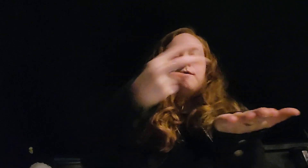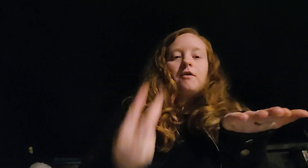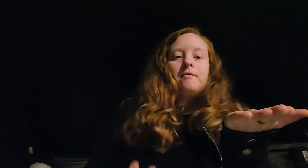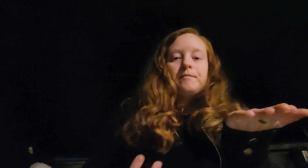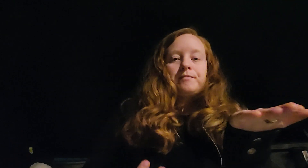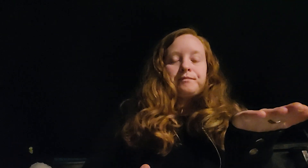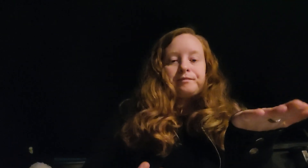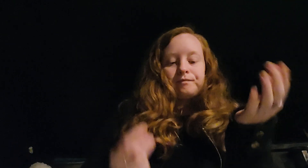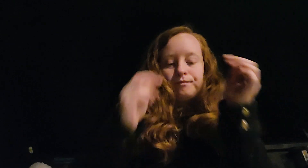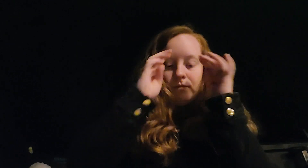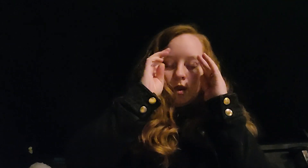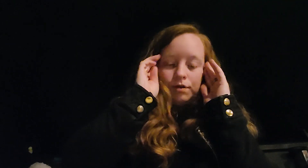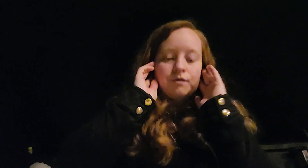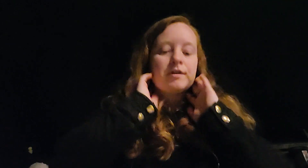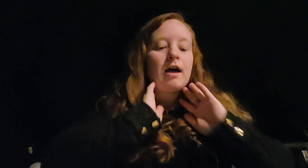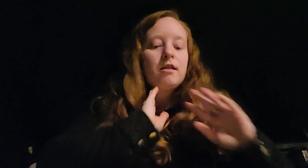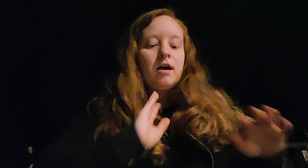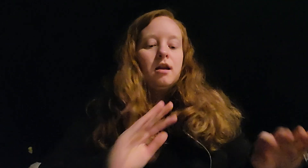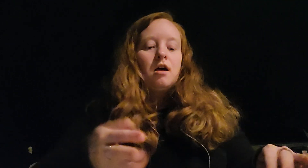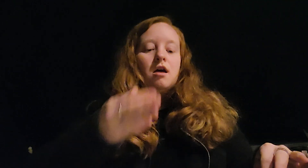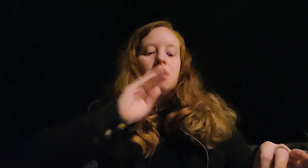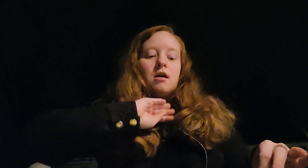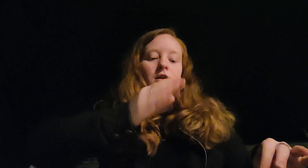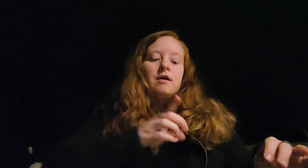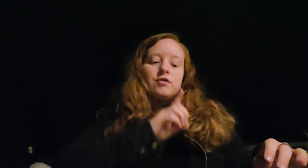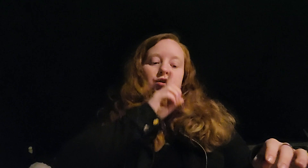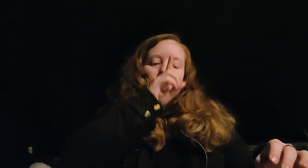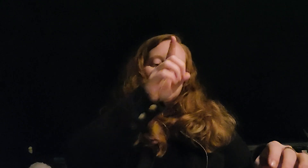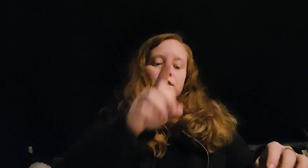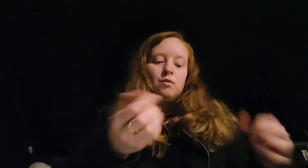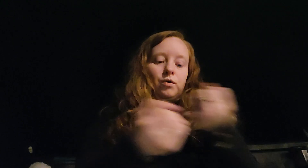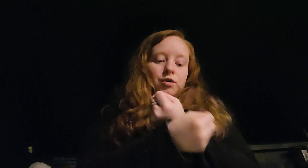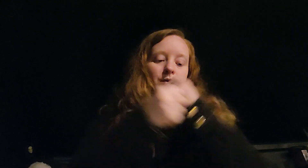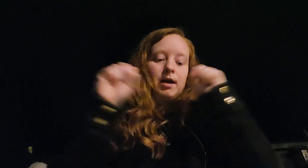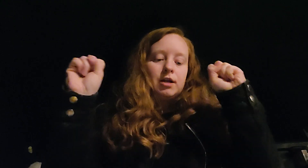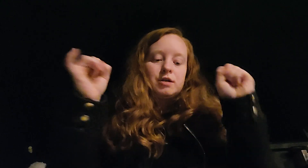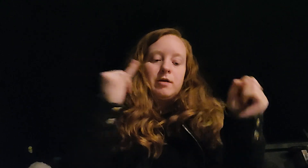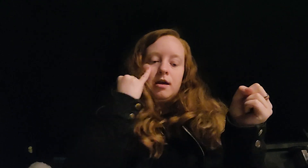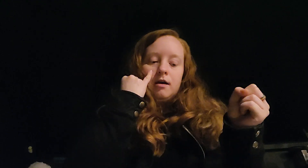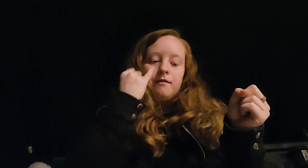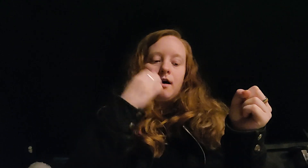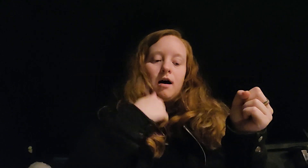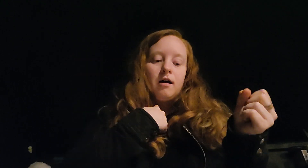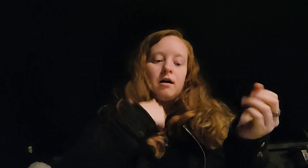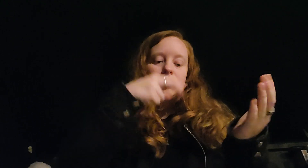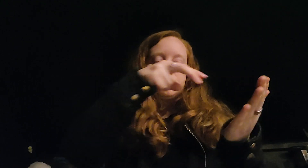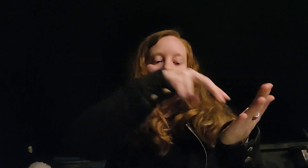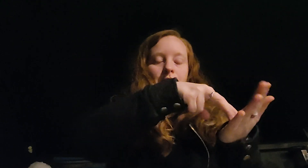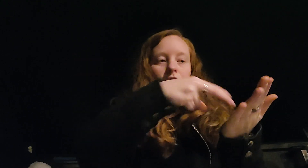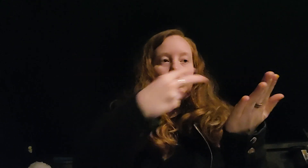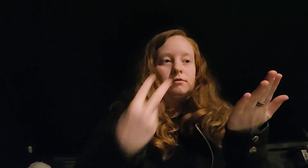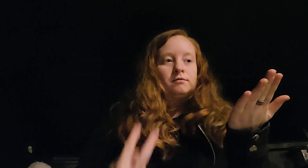fall. So for that line, never sure will you catch me if I should fall.